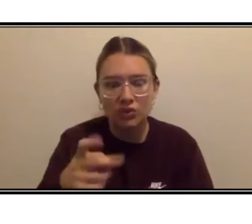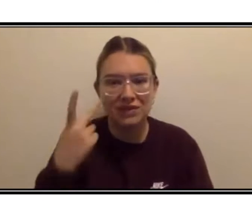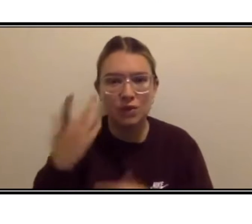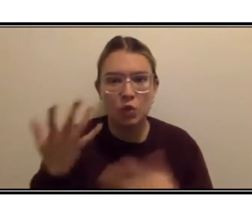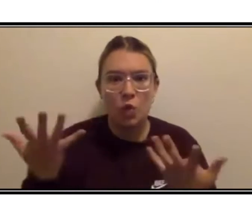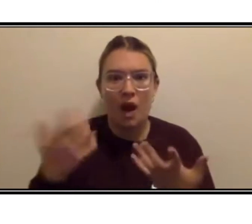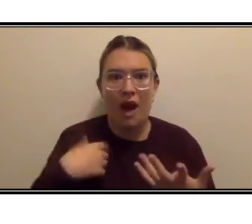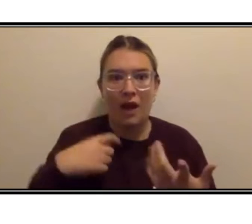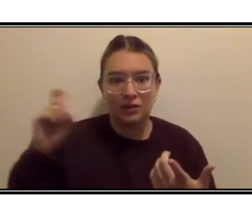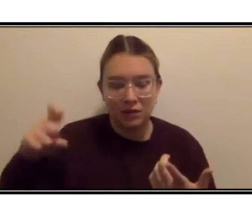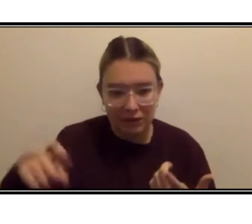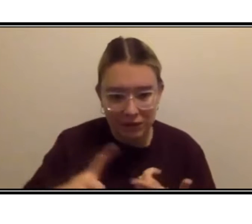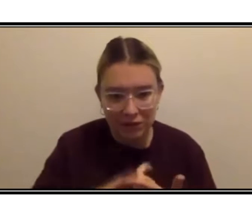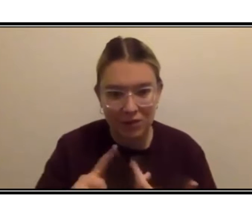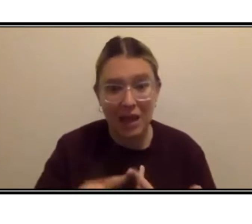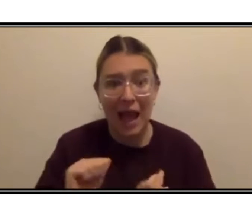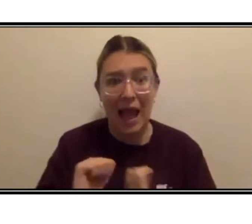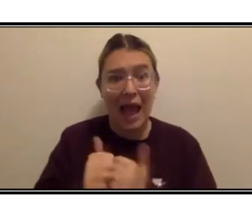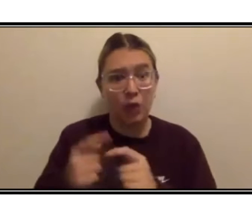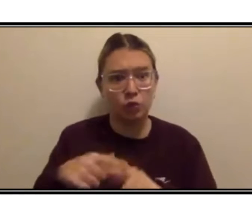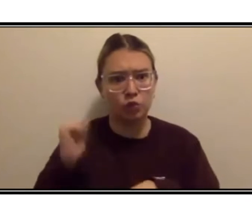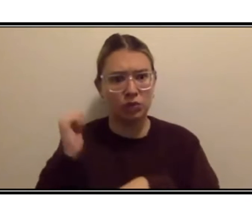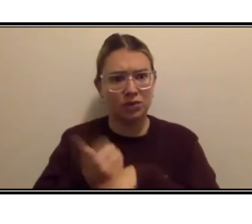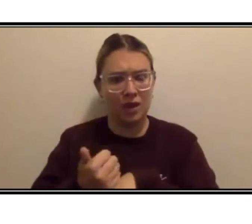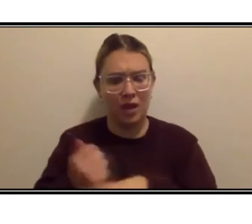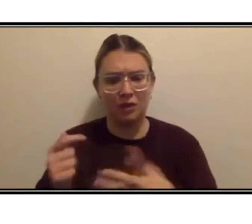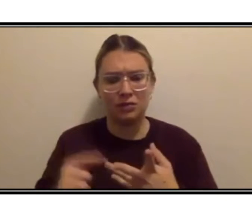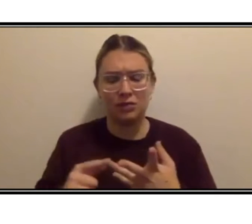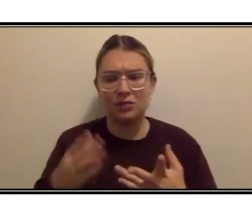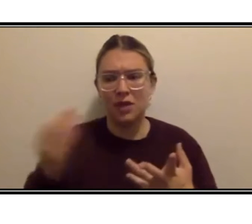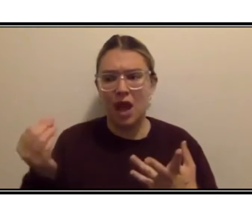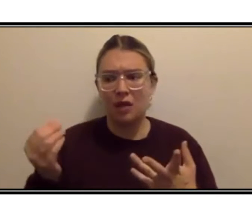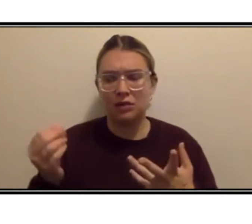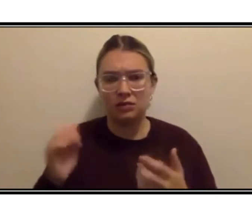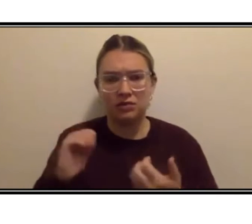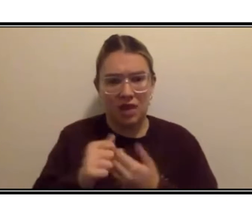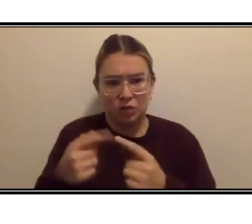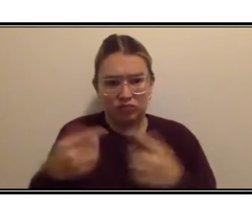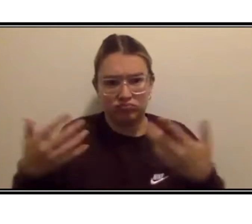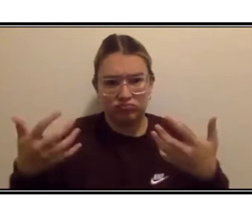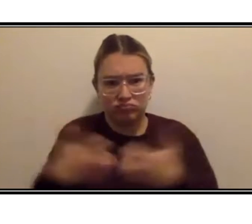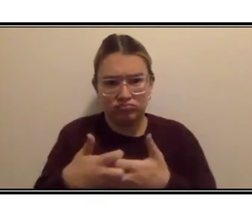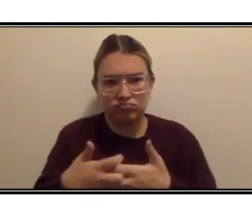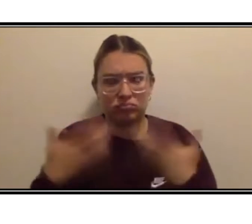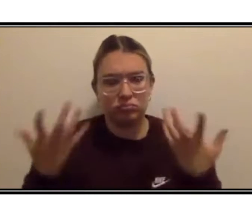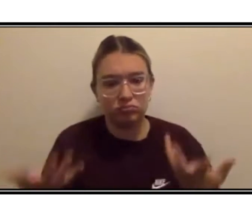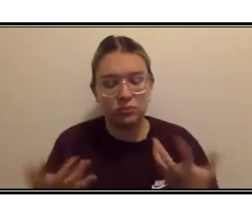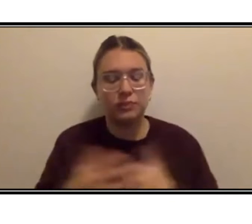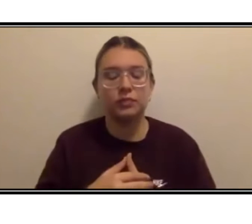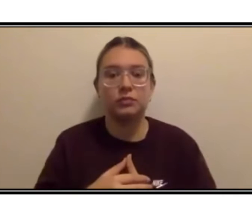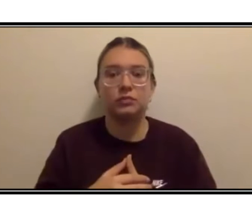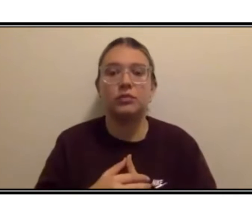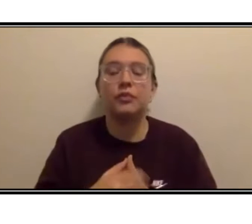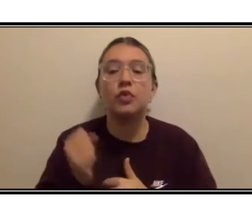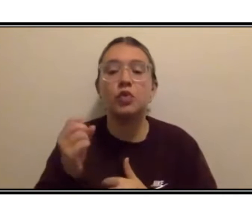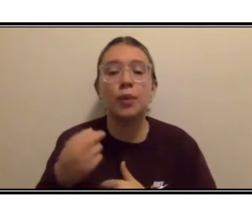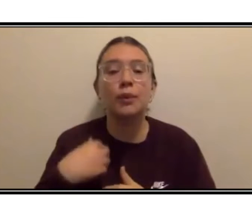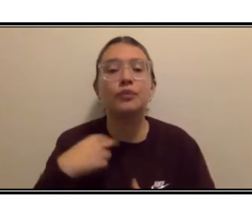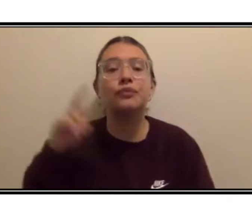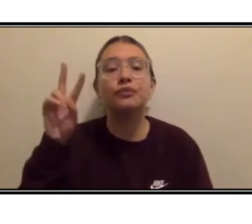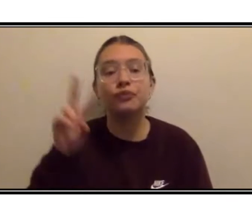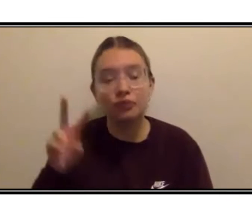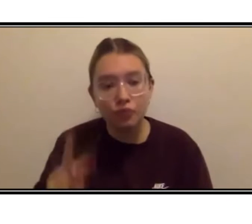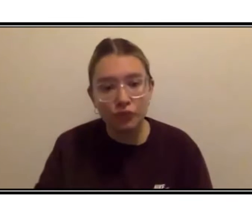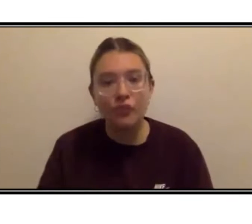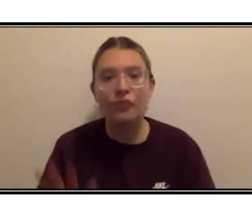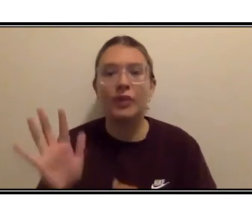and found out what I needed to do, how I could set it up, and how did I make